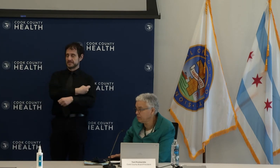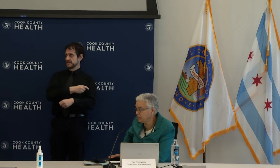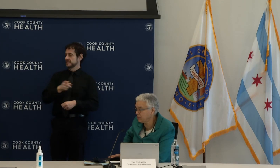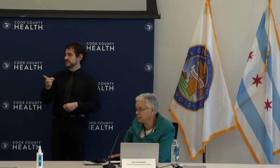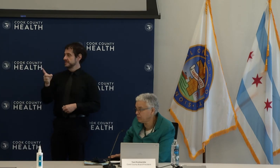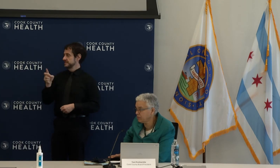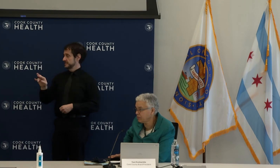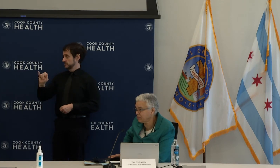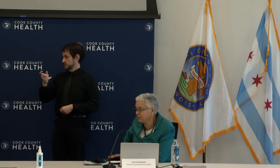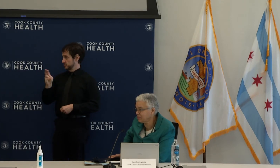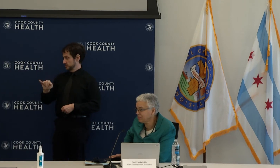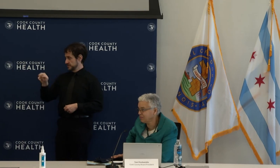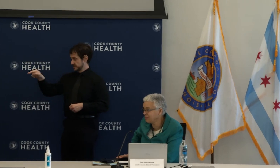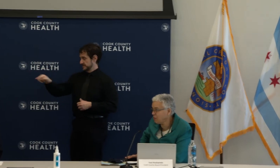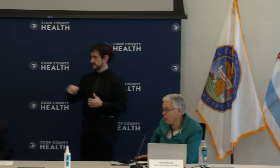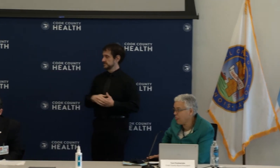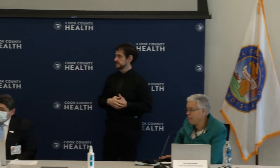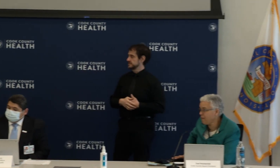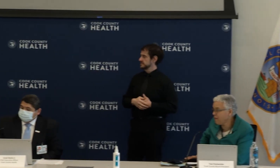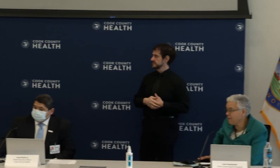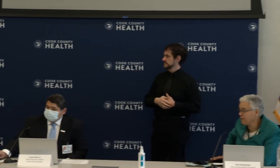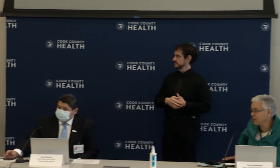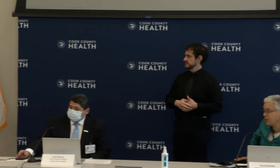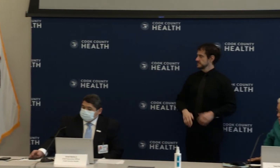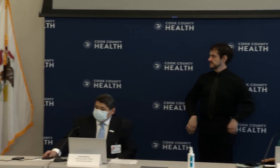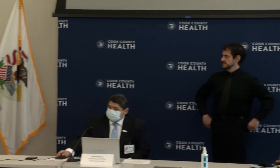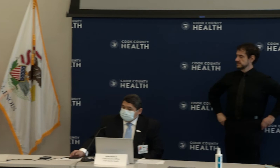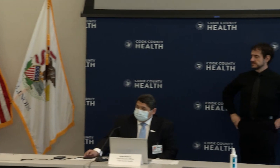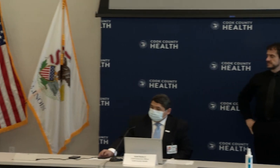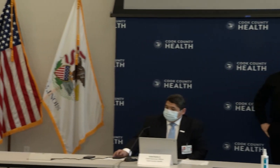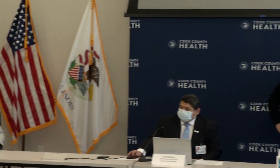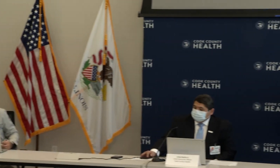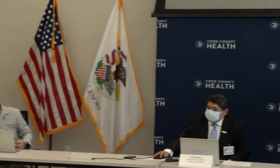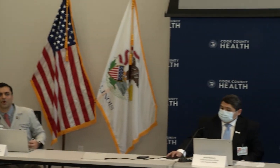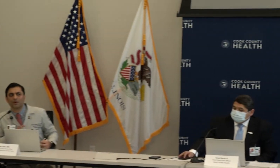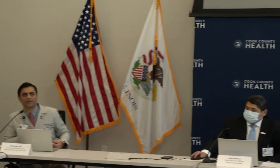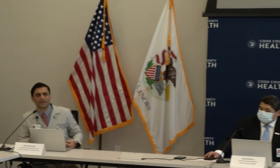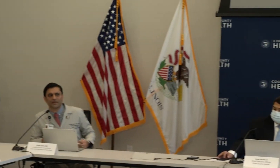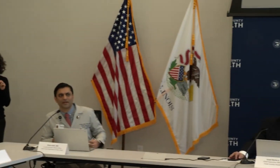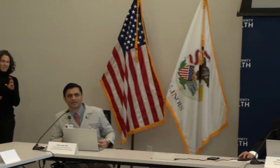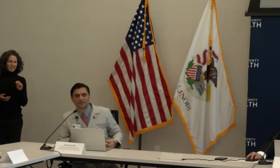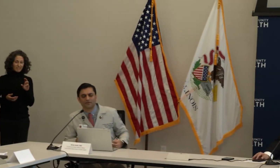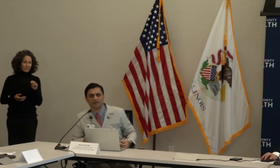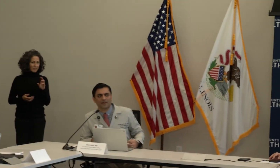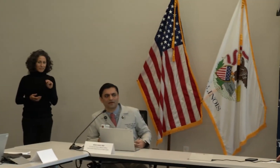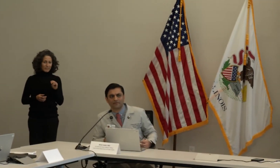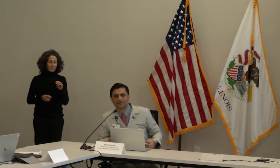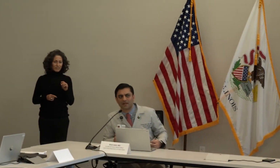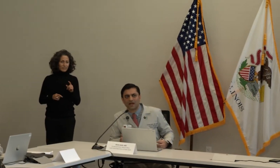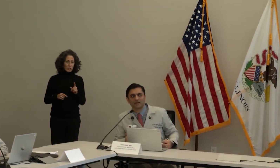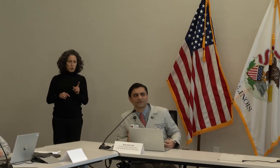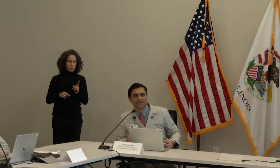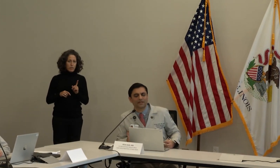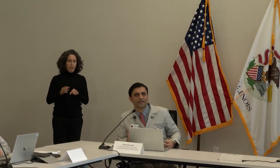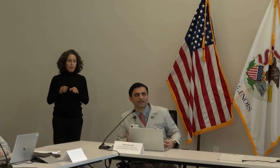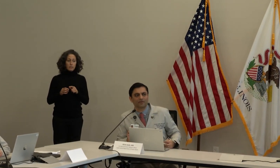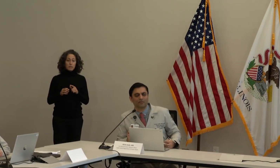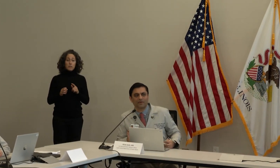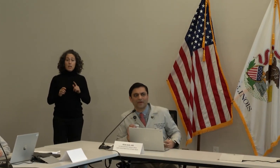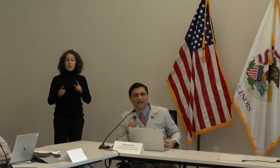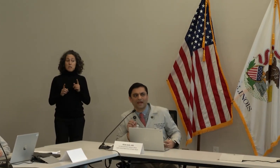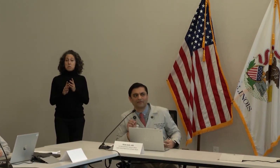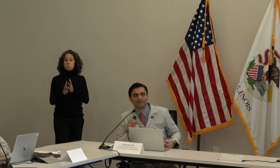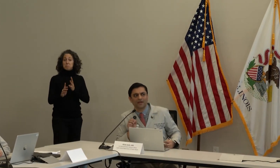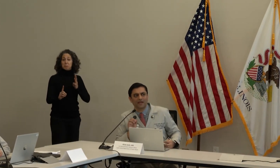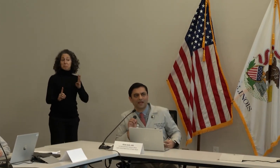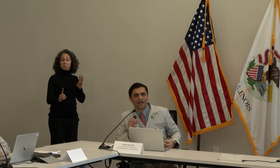turn. I would simply disregard that. There is no ability to get to the front of the line, particularly given